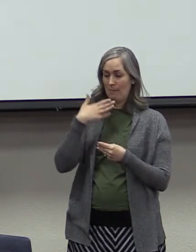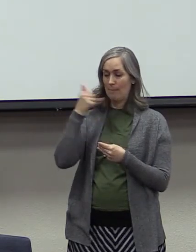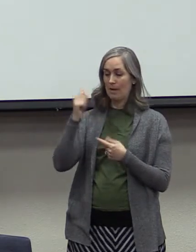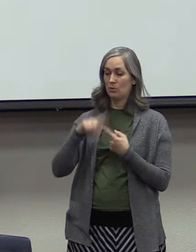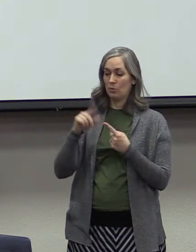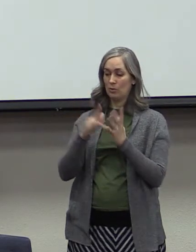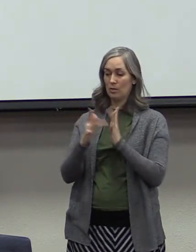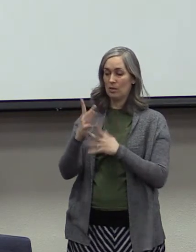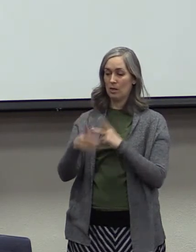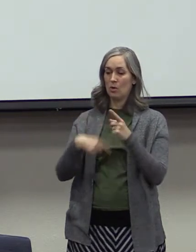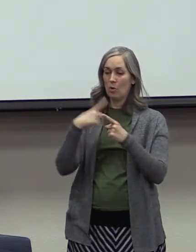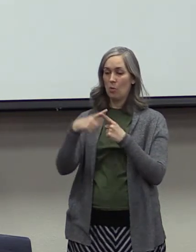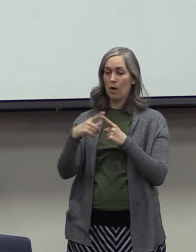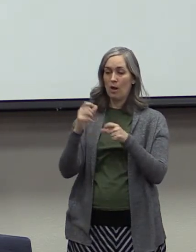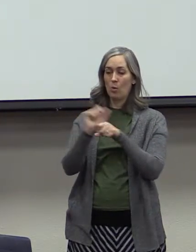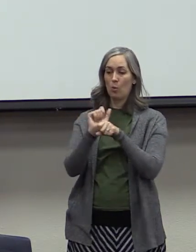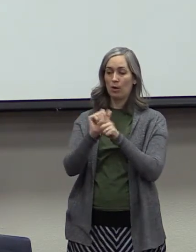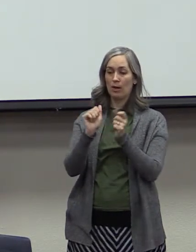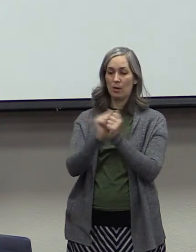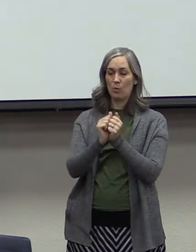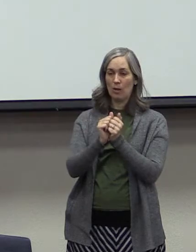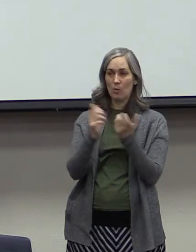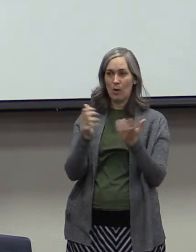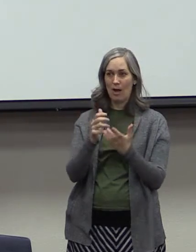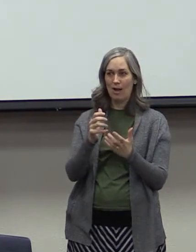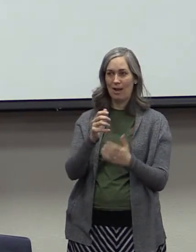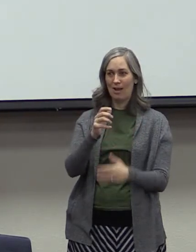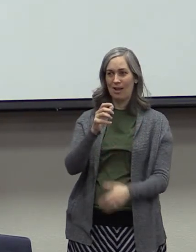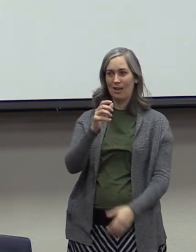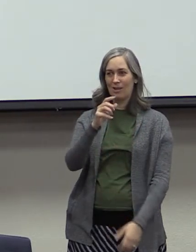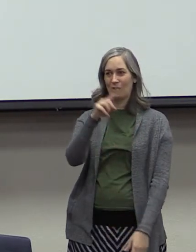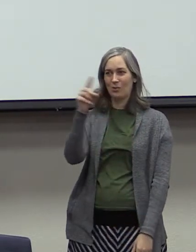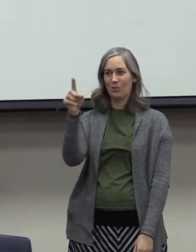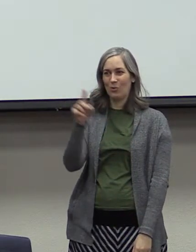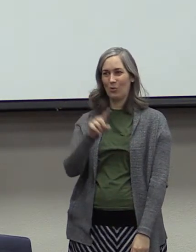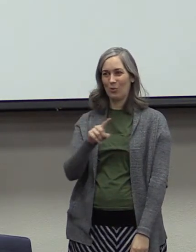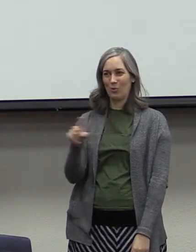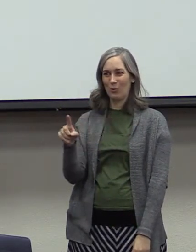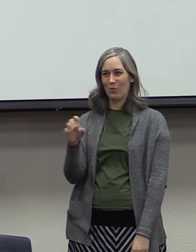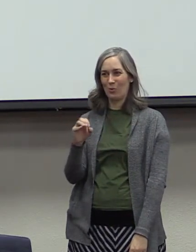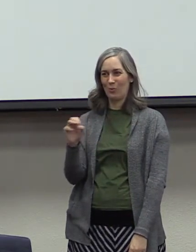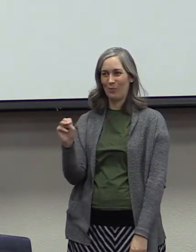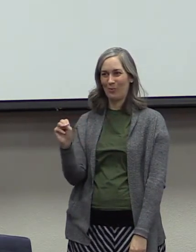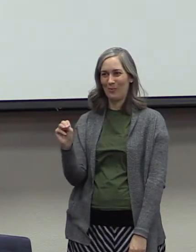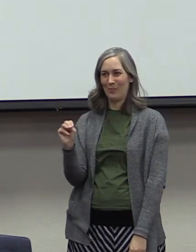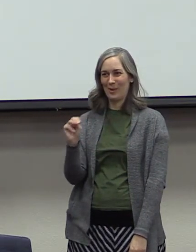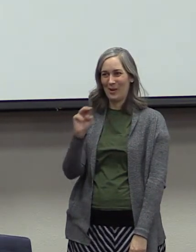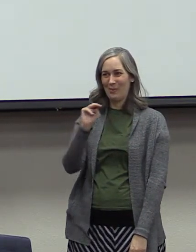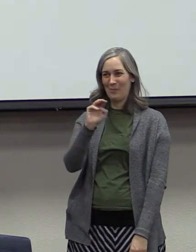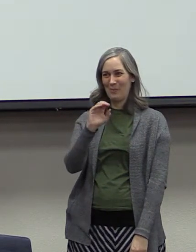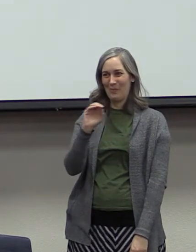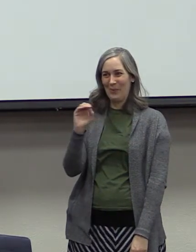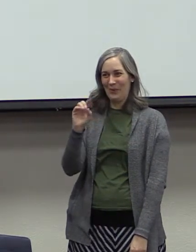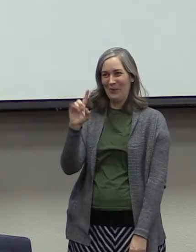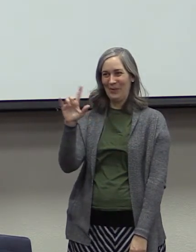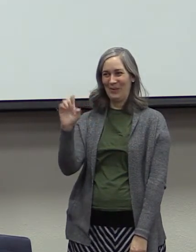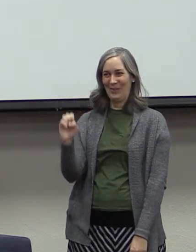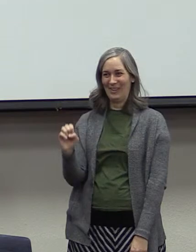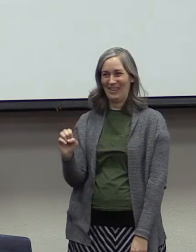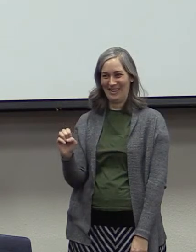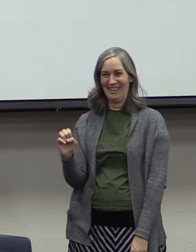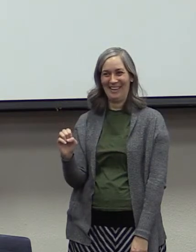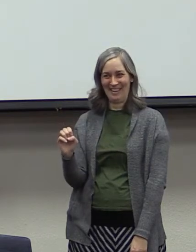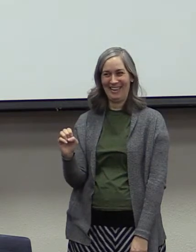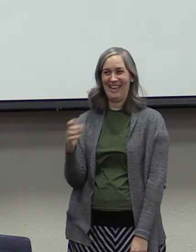Moodle and Zoom. Oh boy, too many late nights. I could speak on that longer than